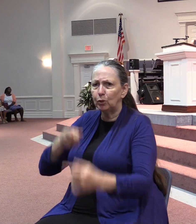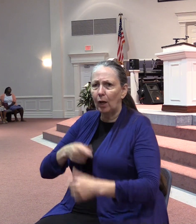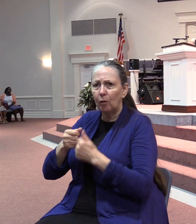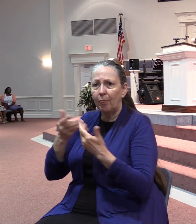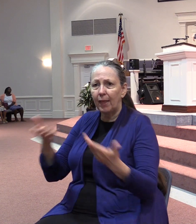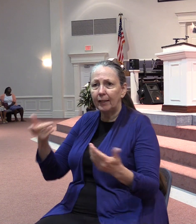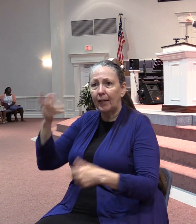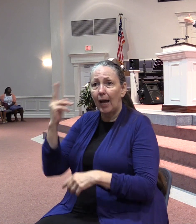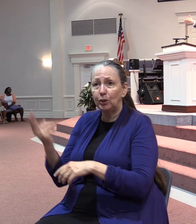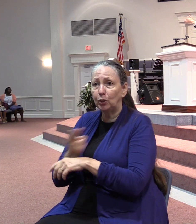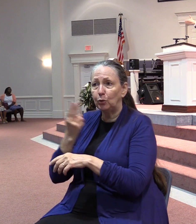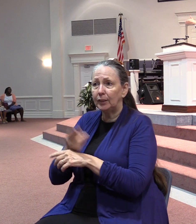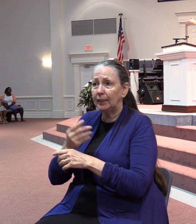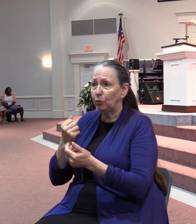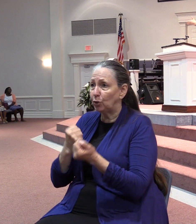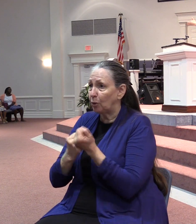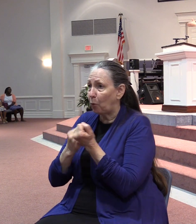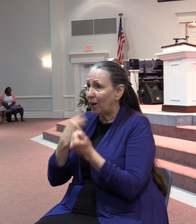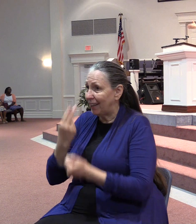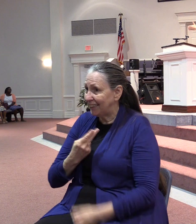God's using to propel us.